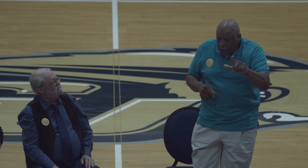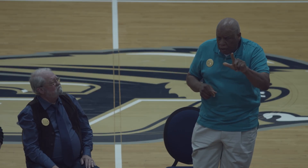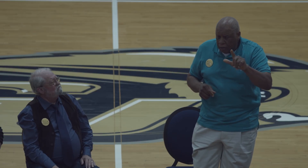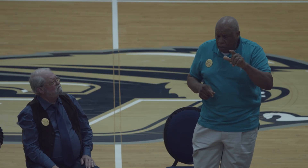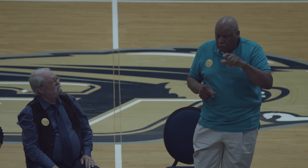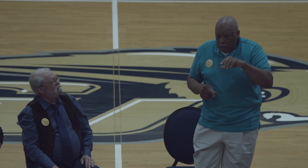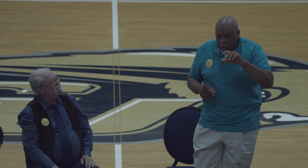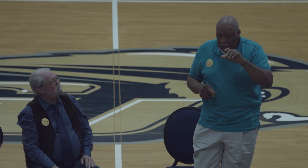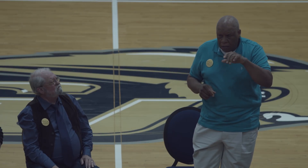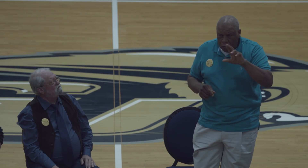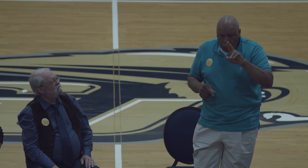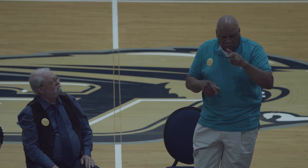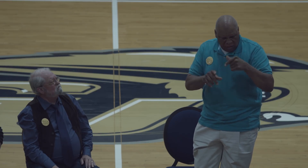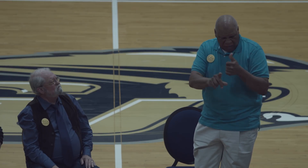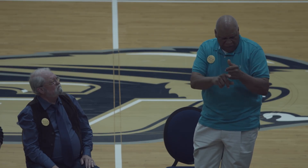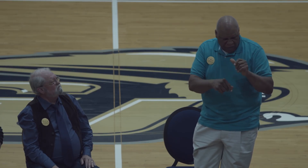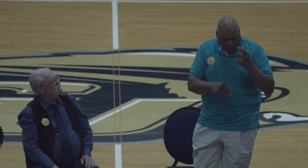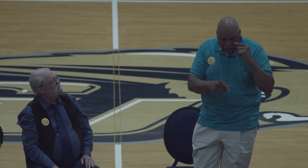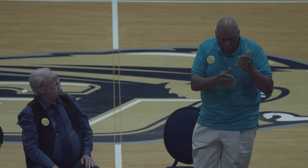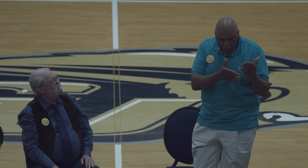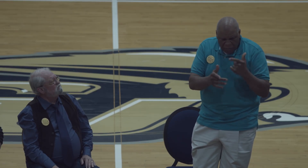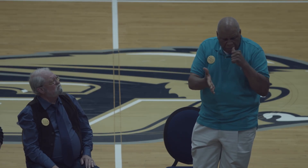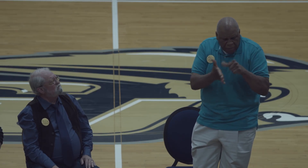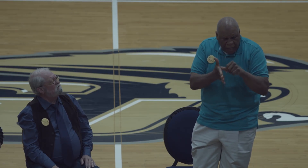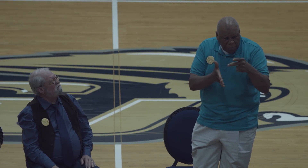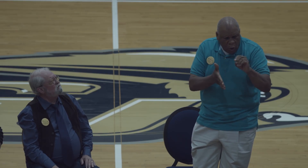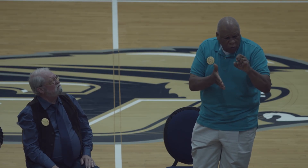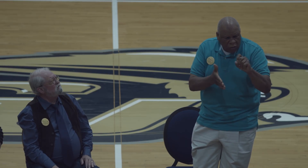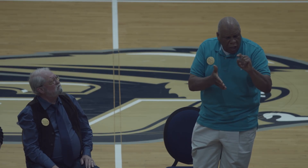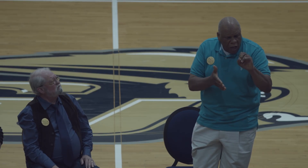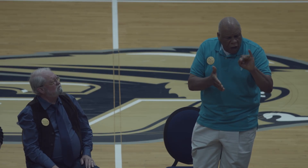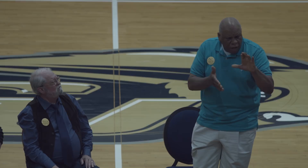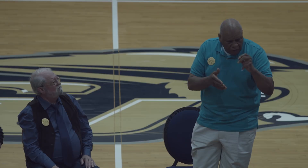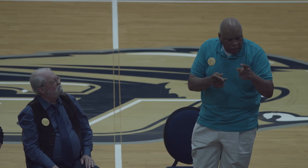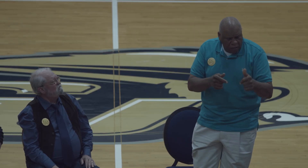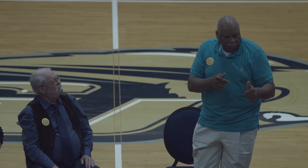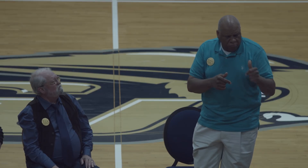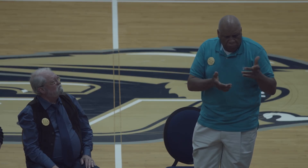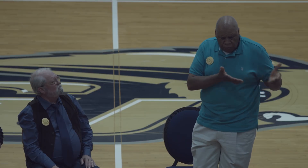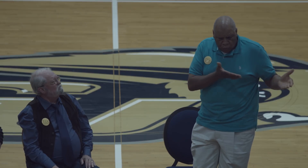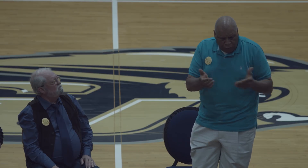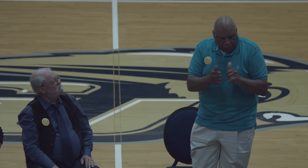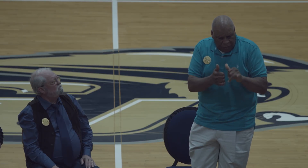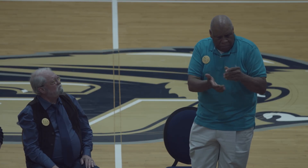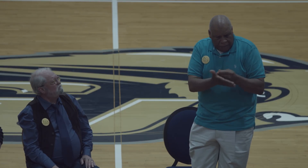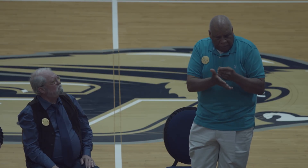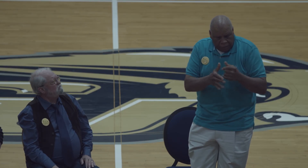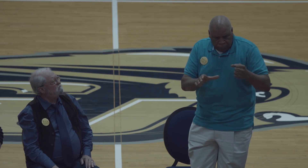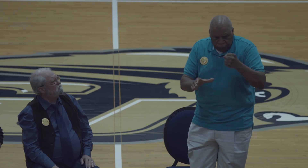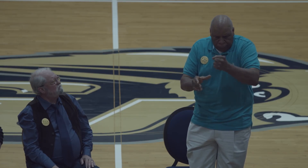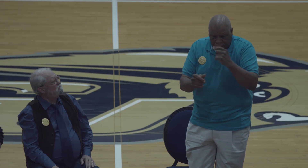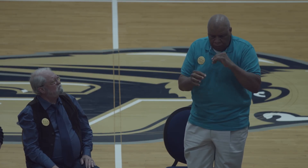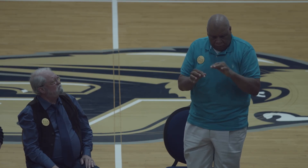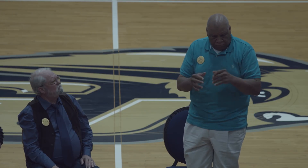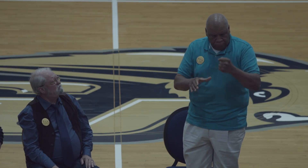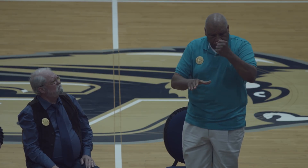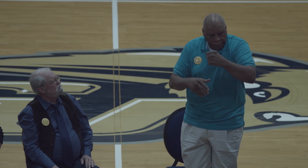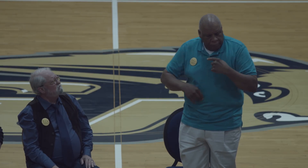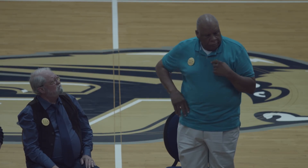He was a postal employee. He delivered mail, and he brought